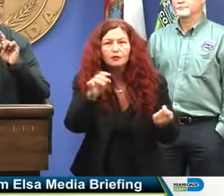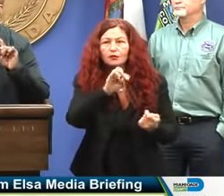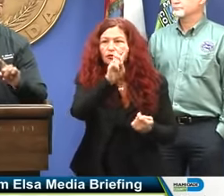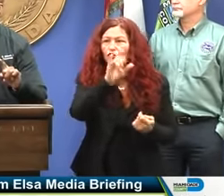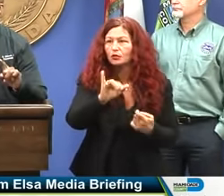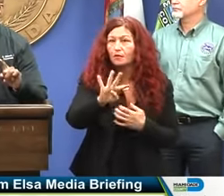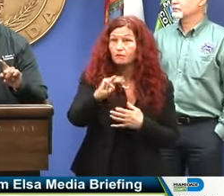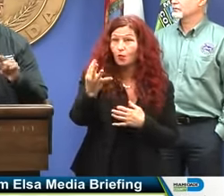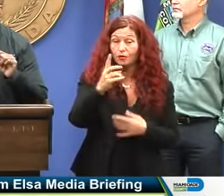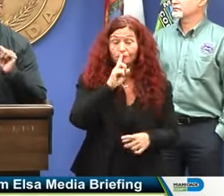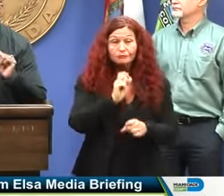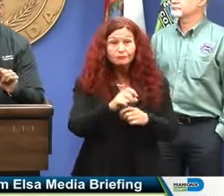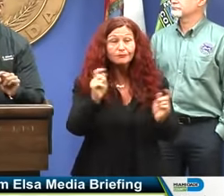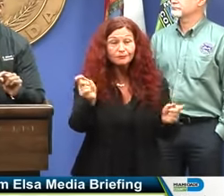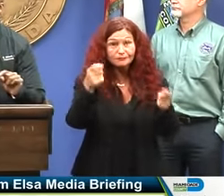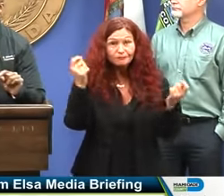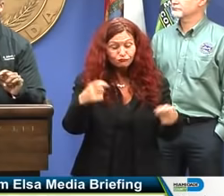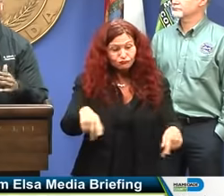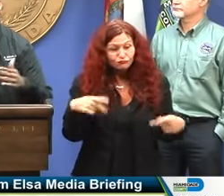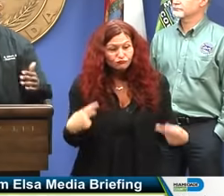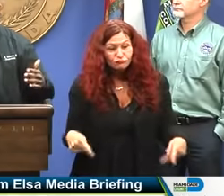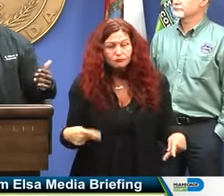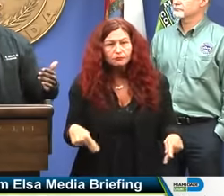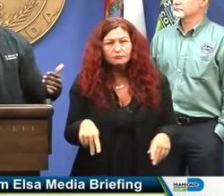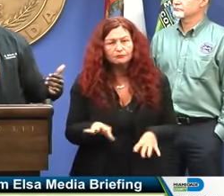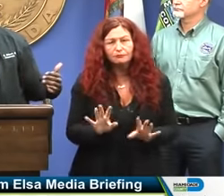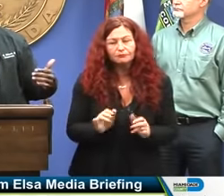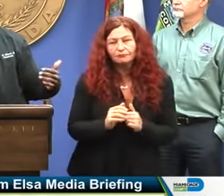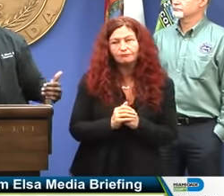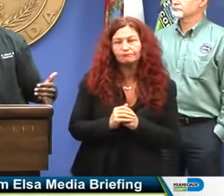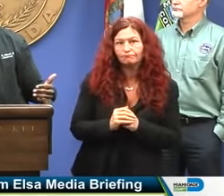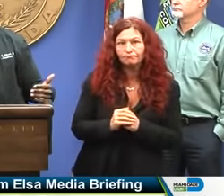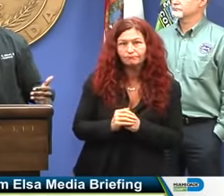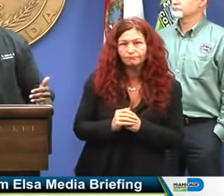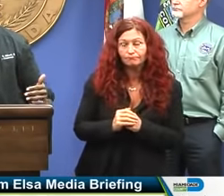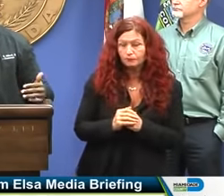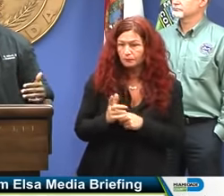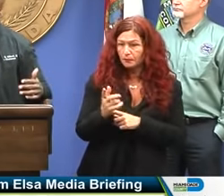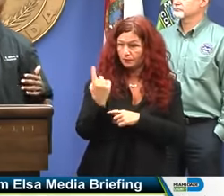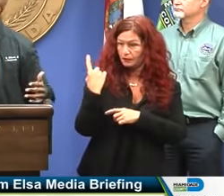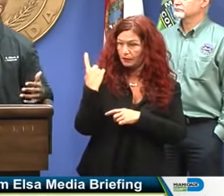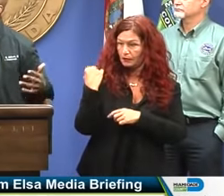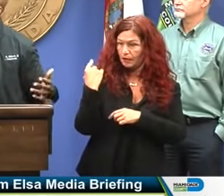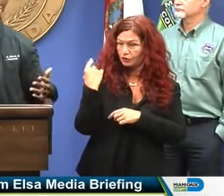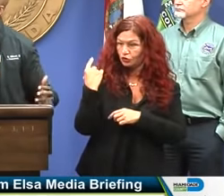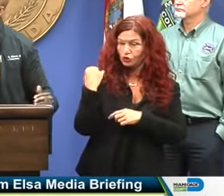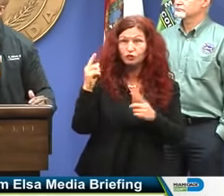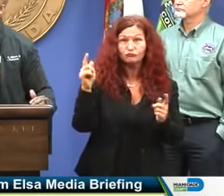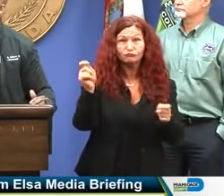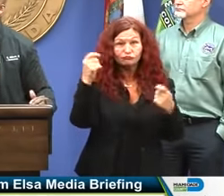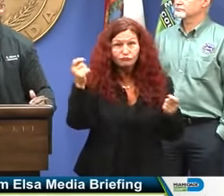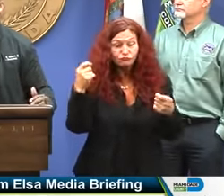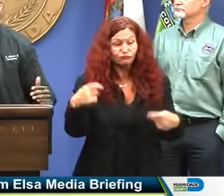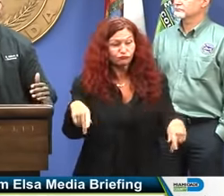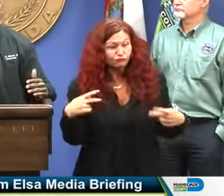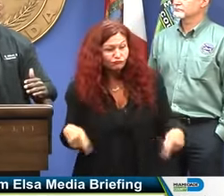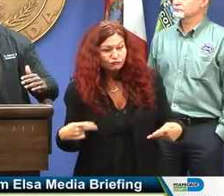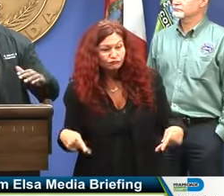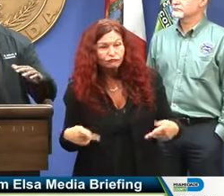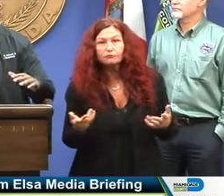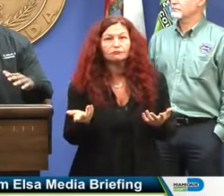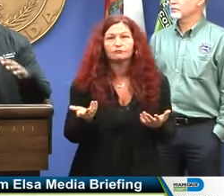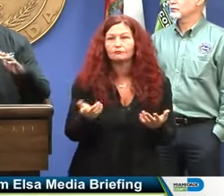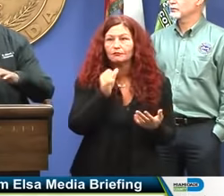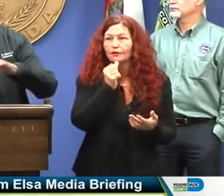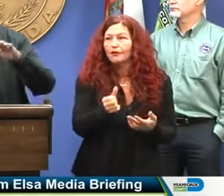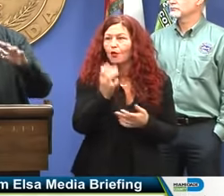didn't actually celebrate, not like we do. But last year we didn't actually celebrate like we do either because of COVID. And so it seems like we've